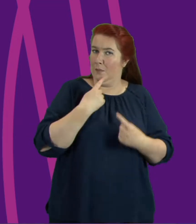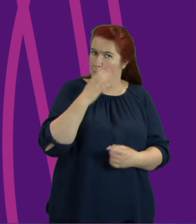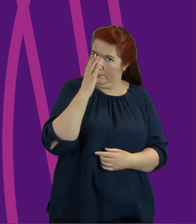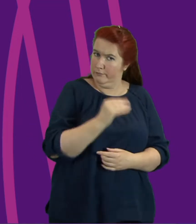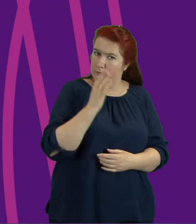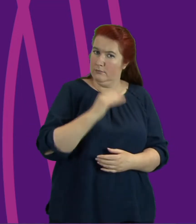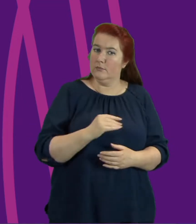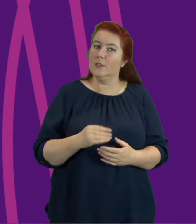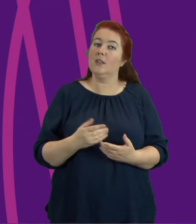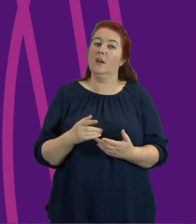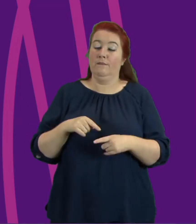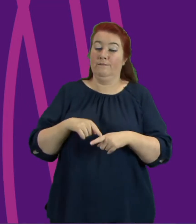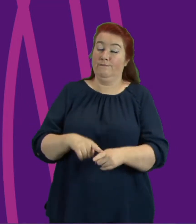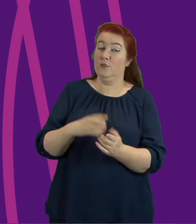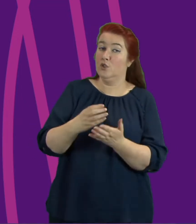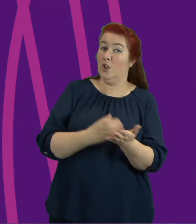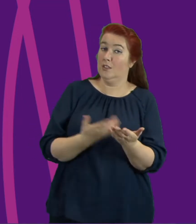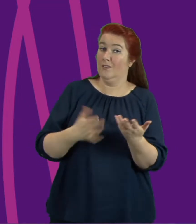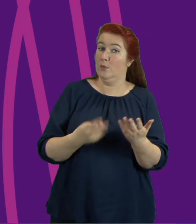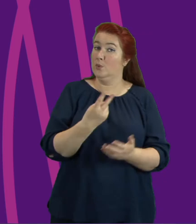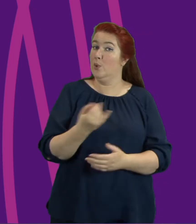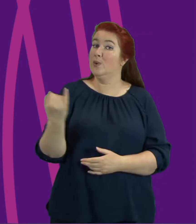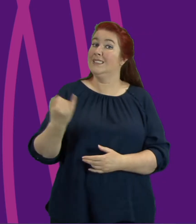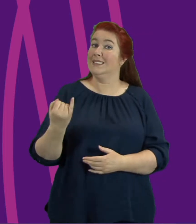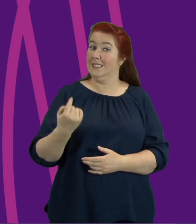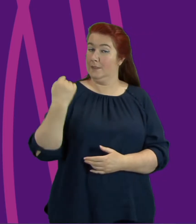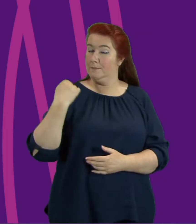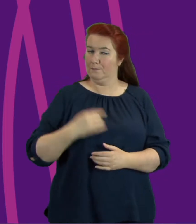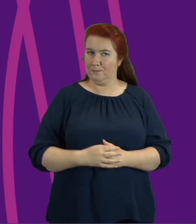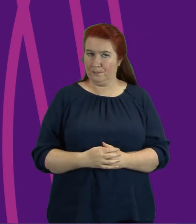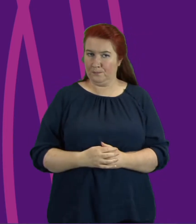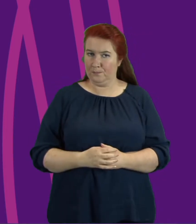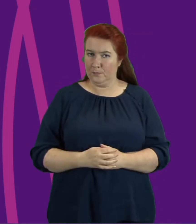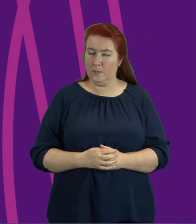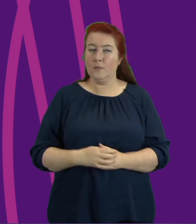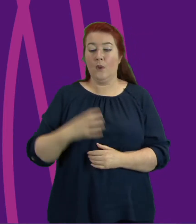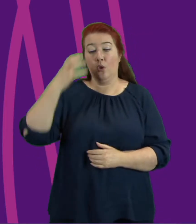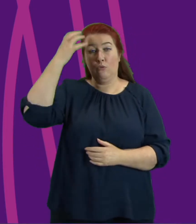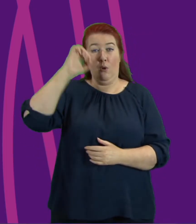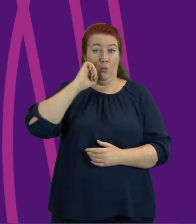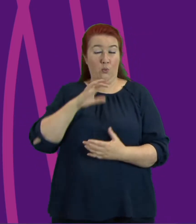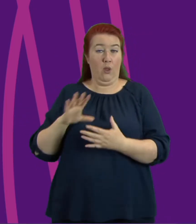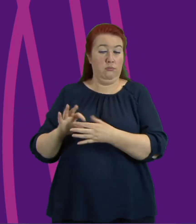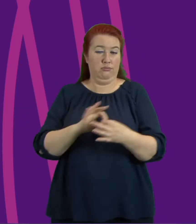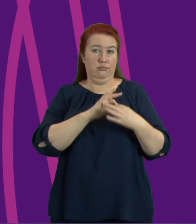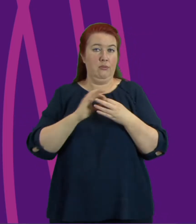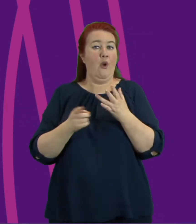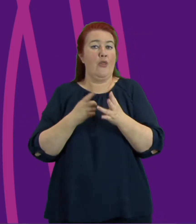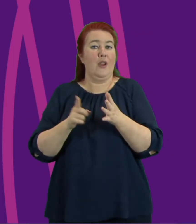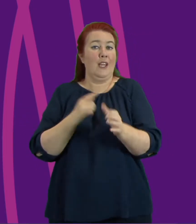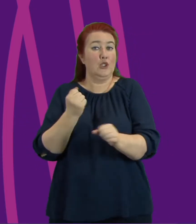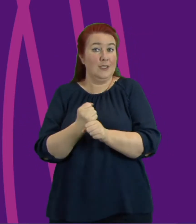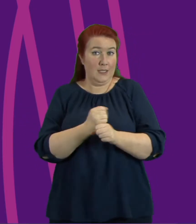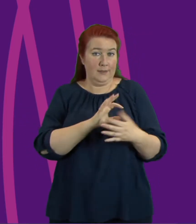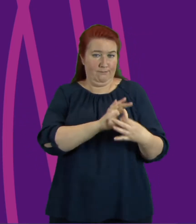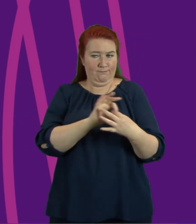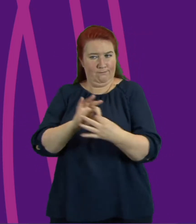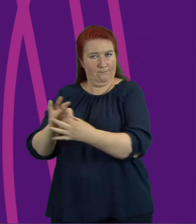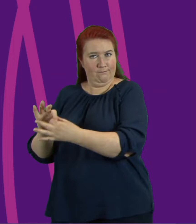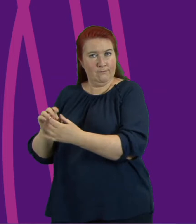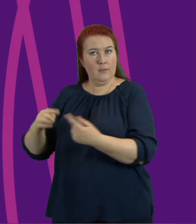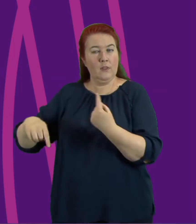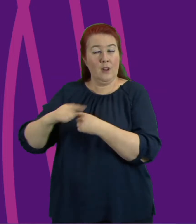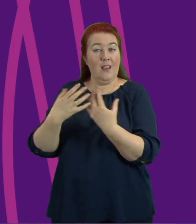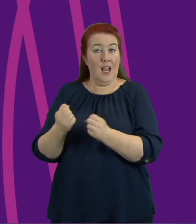in 2016. And the Crown will take a multi-agency approach, working with other agencies which have relevant responsibilities,